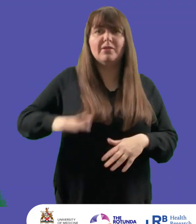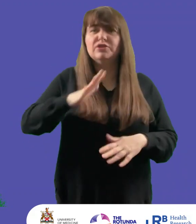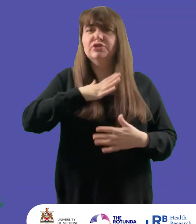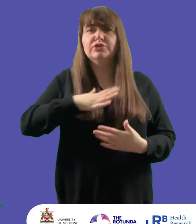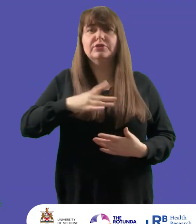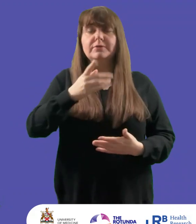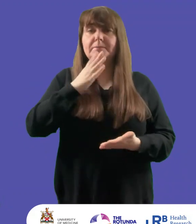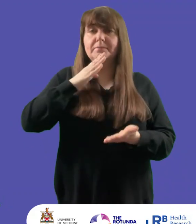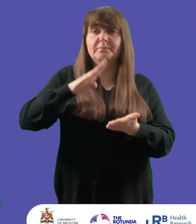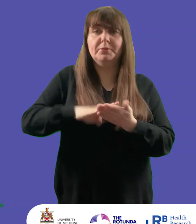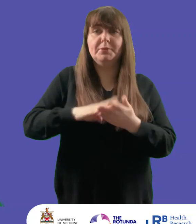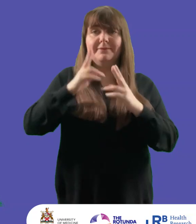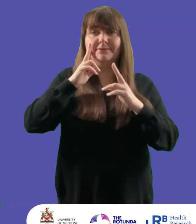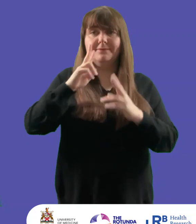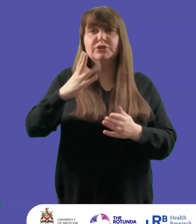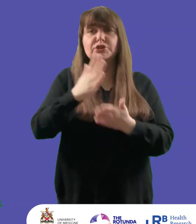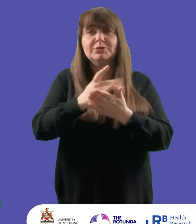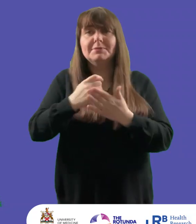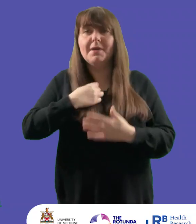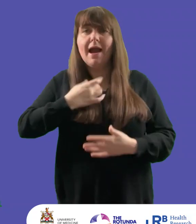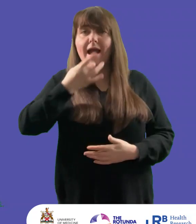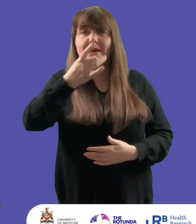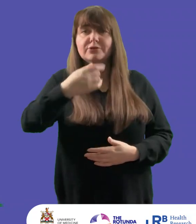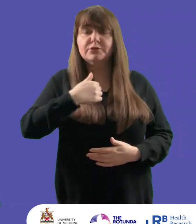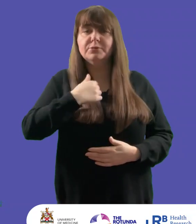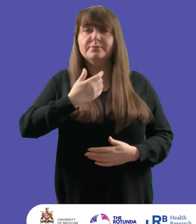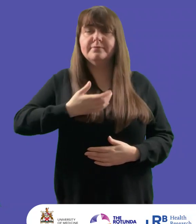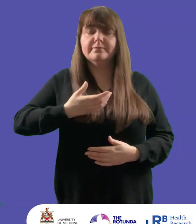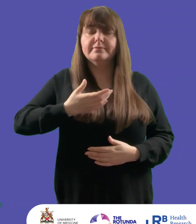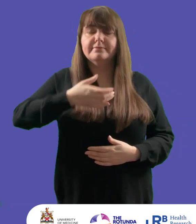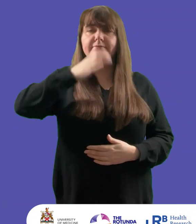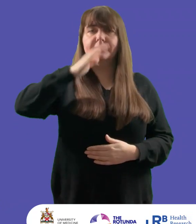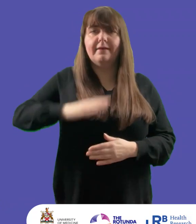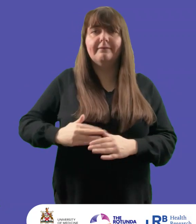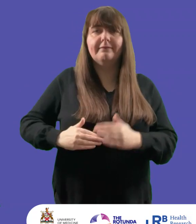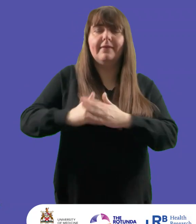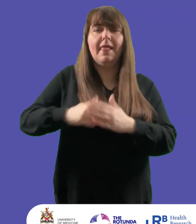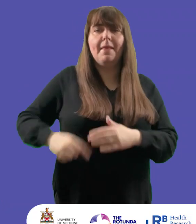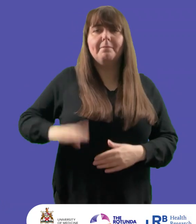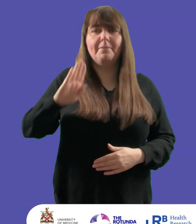like you would have had at your booking visit, but sometimes we might ask you to fill your bladder.